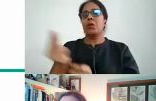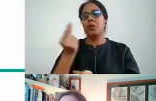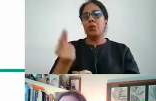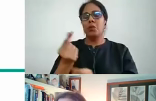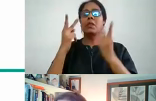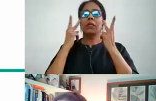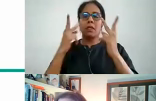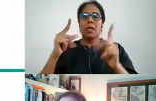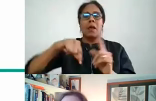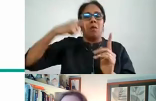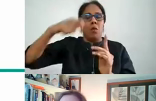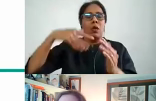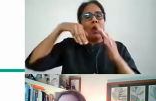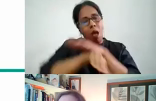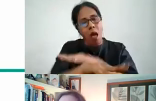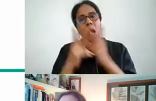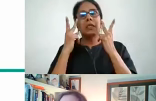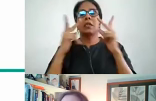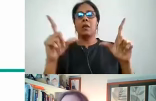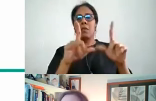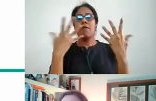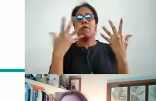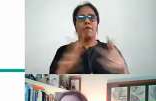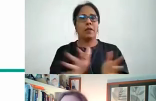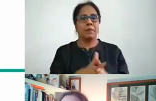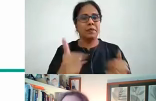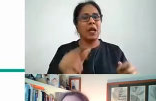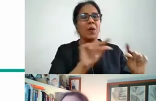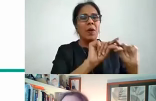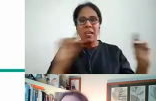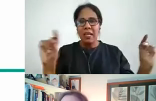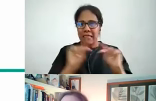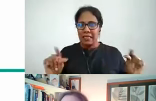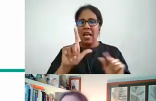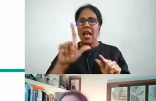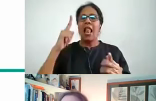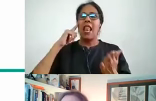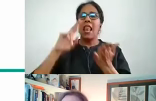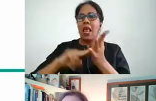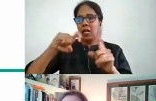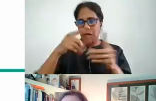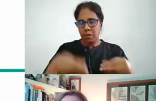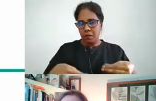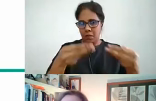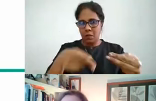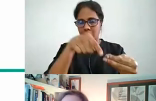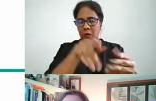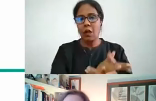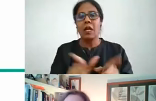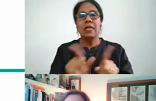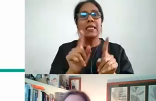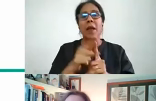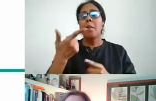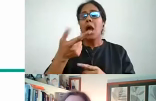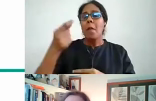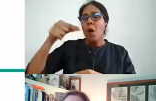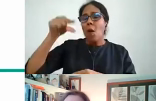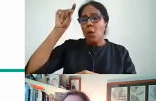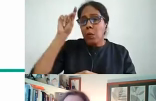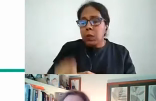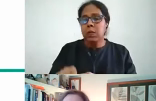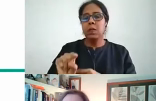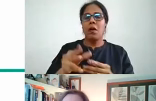And the example is shown here. There's some links provided. And I think to the point of needing low-cost deployment to